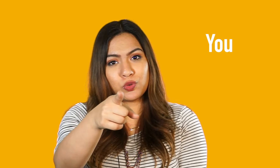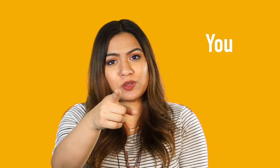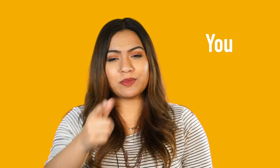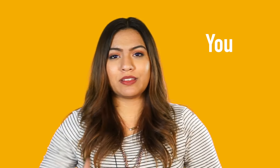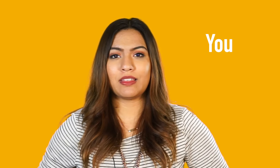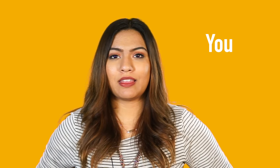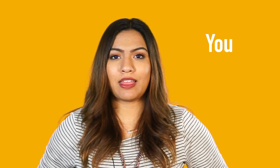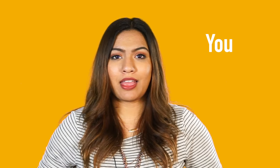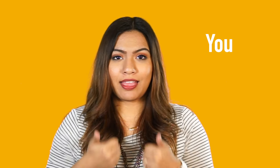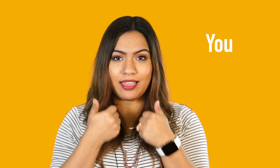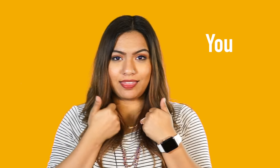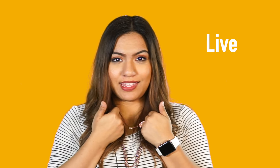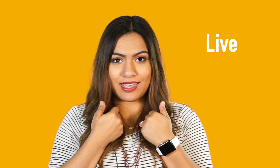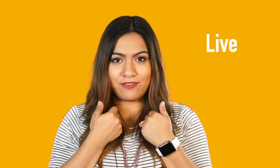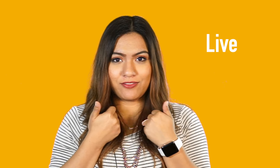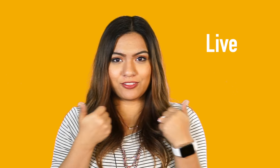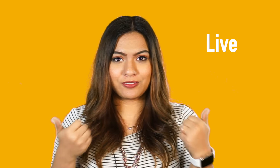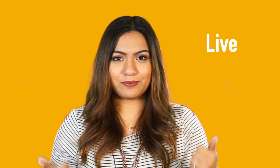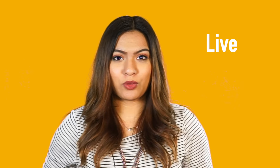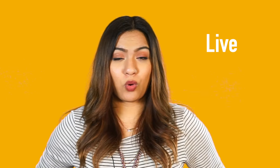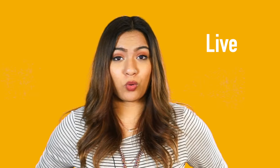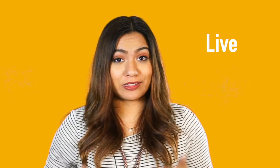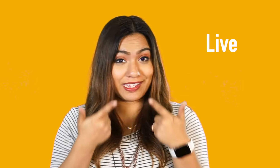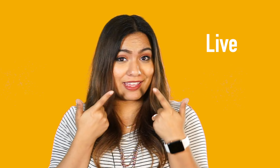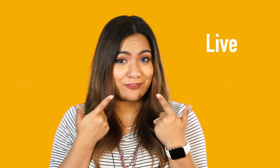you live, or live,